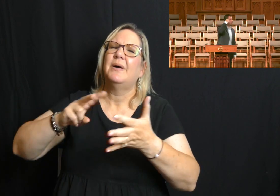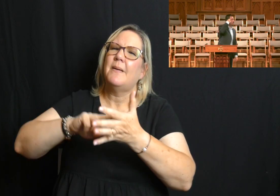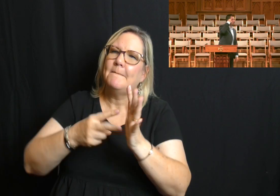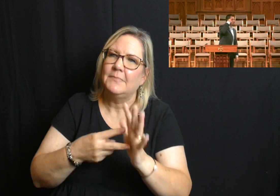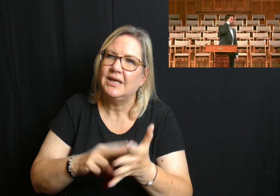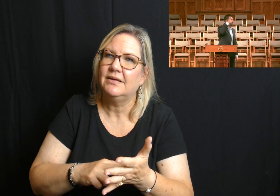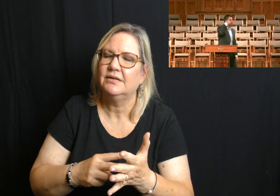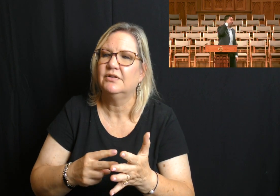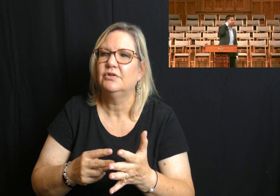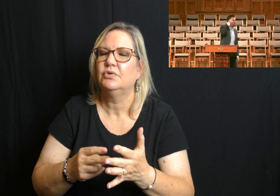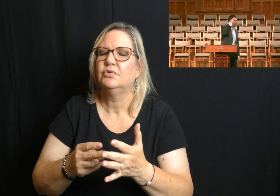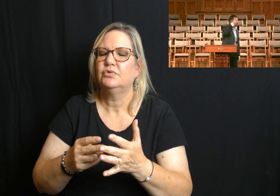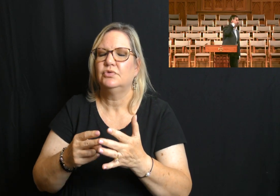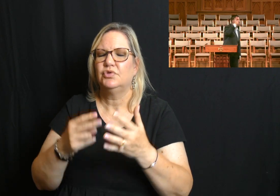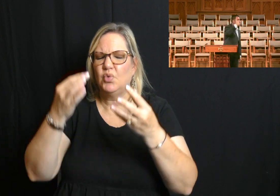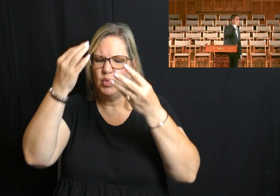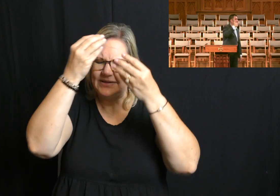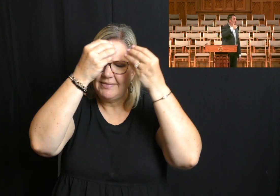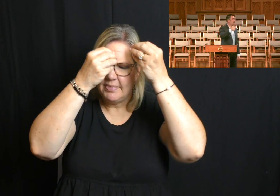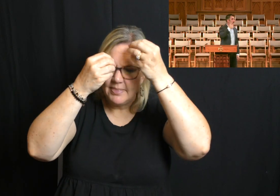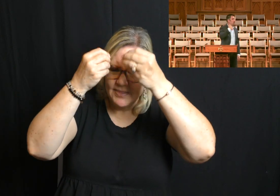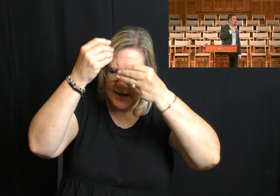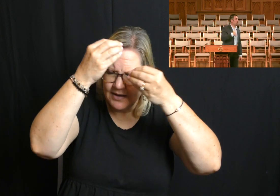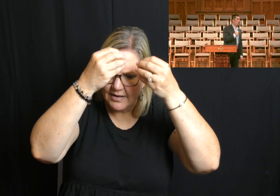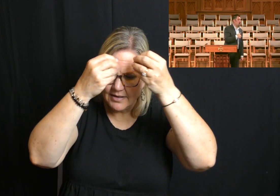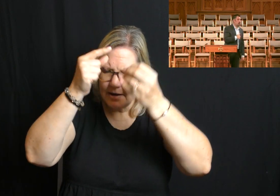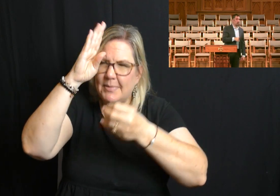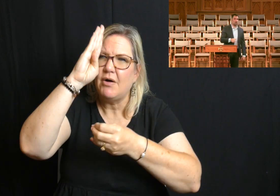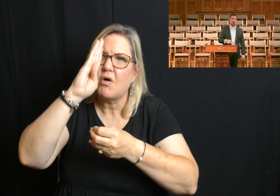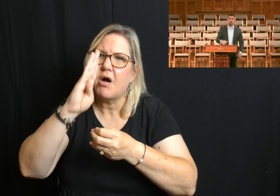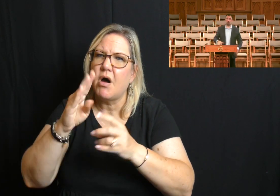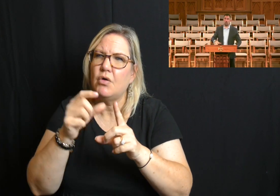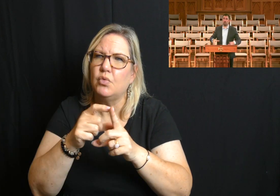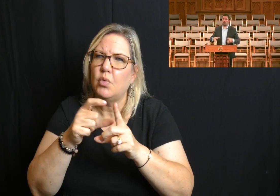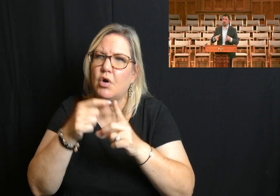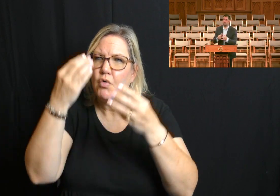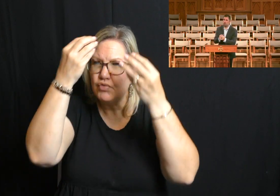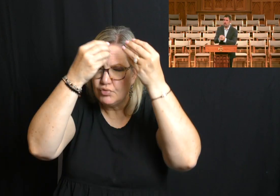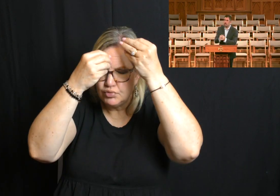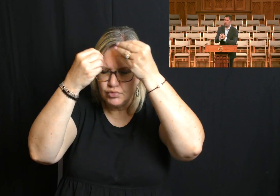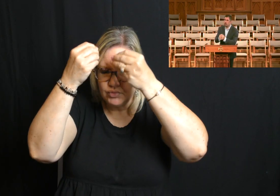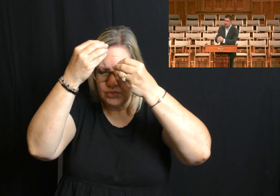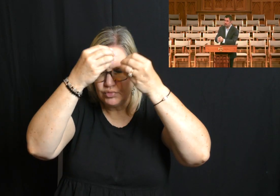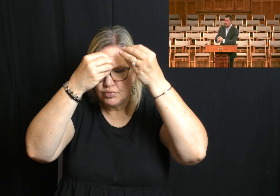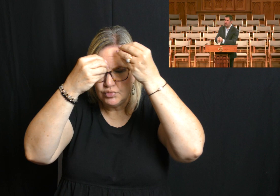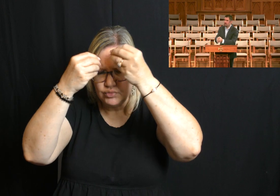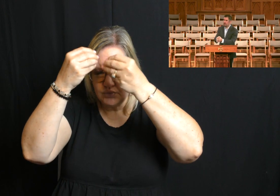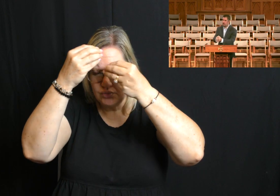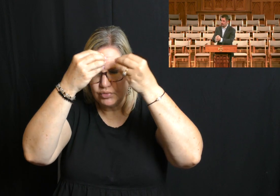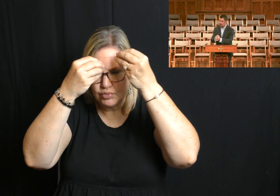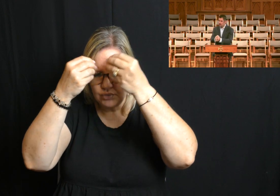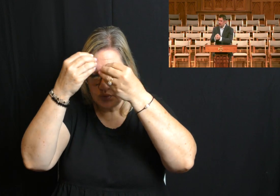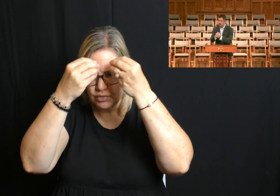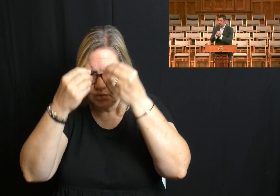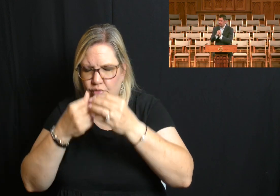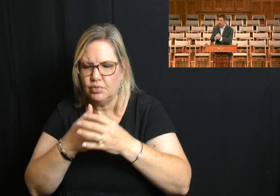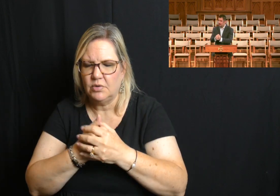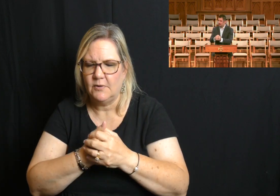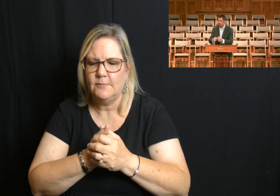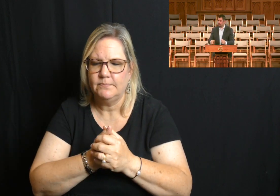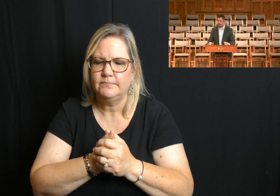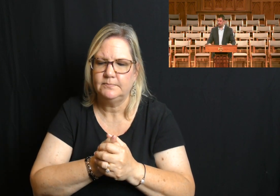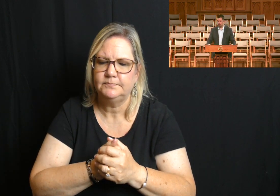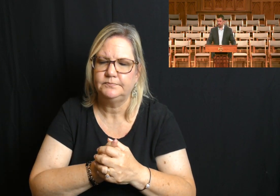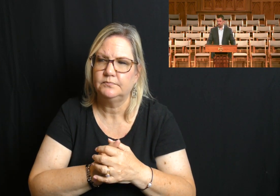allow God's truth to percolate through our brains and then through our hearts. So when we're squeezed, what comes out of us, it is